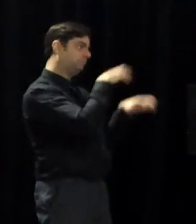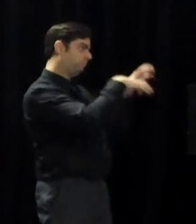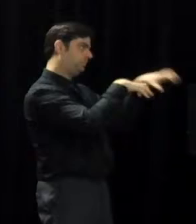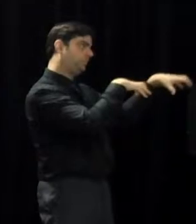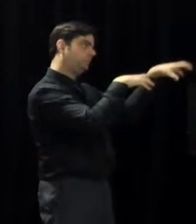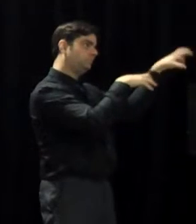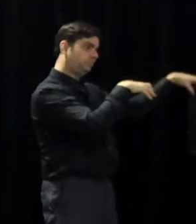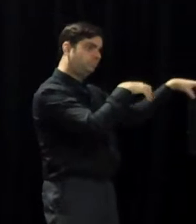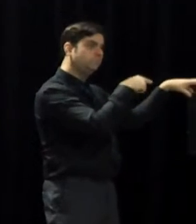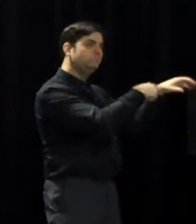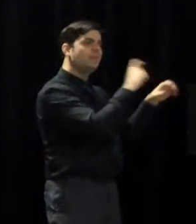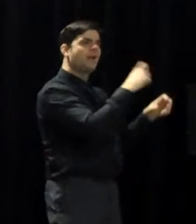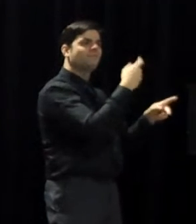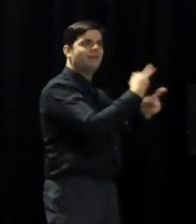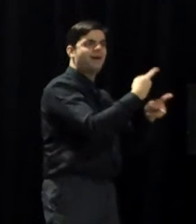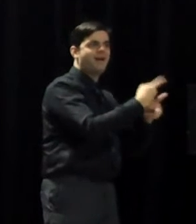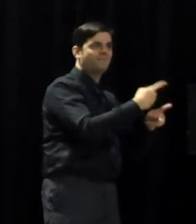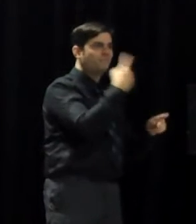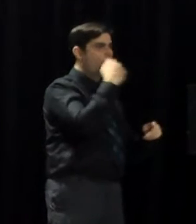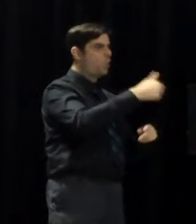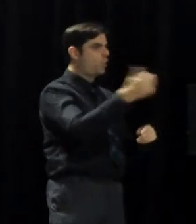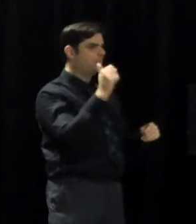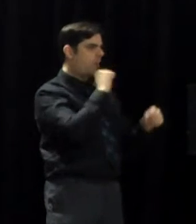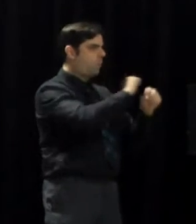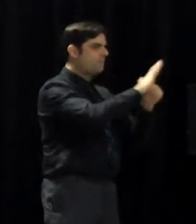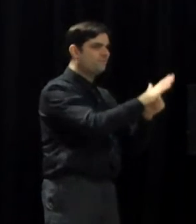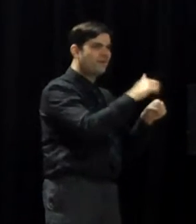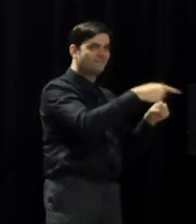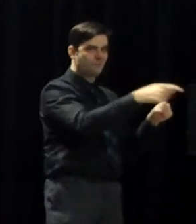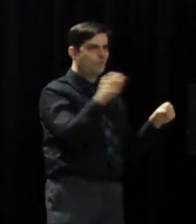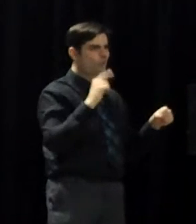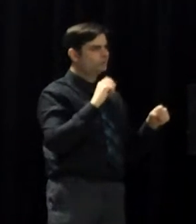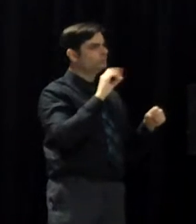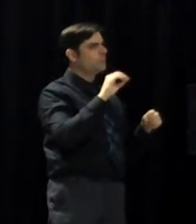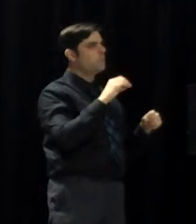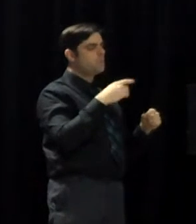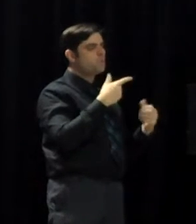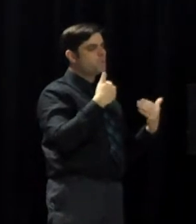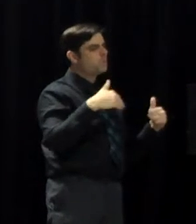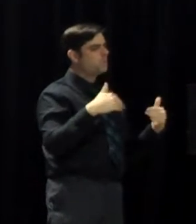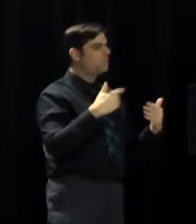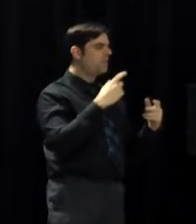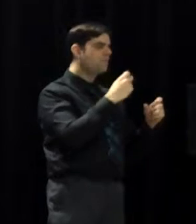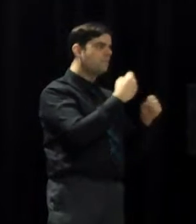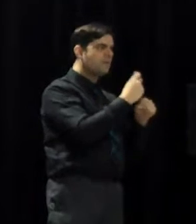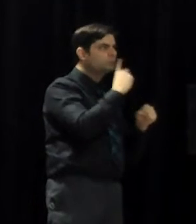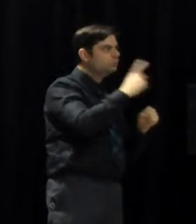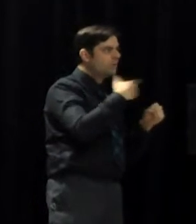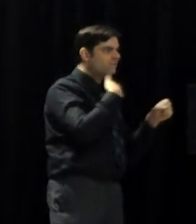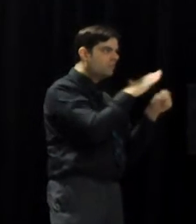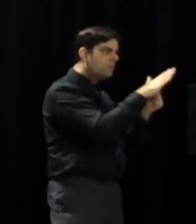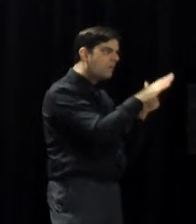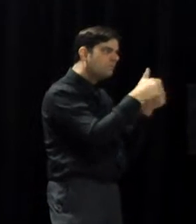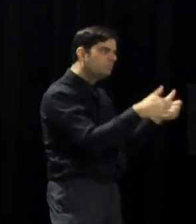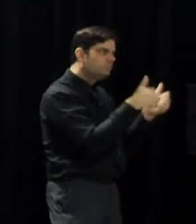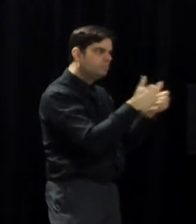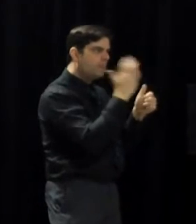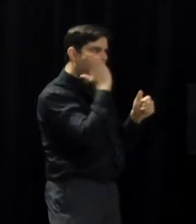work. They can't pay their employees. So there's always a level of capacity that is going to be there in the hospital.